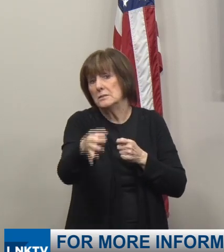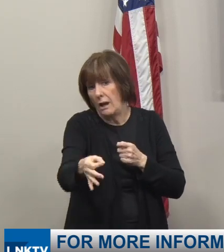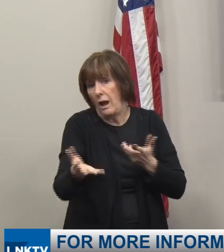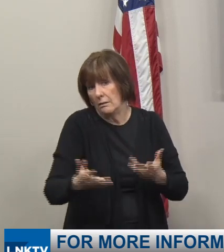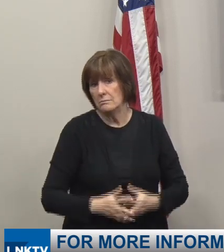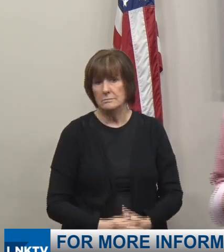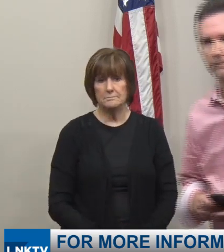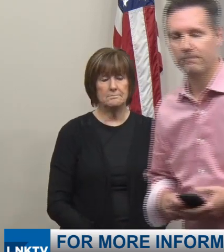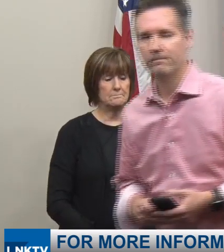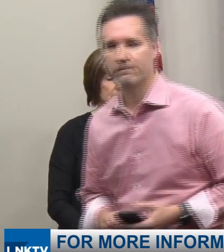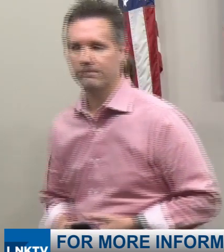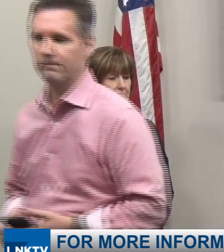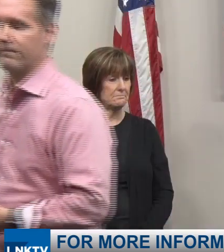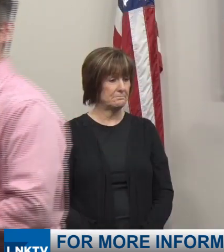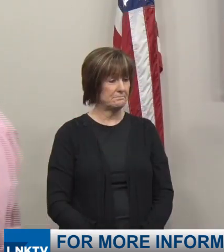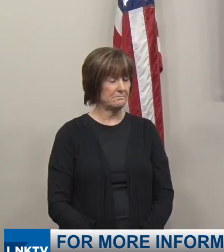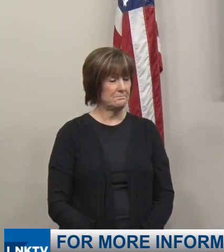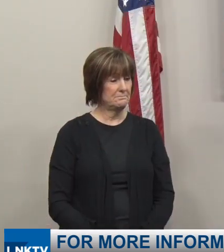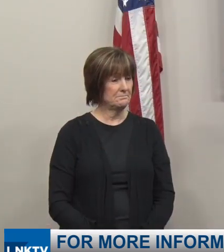well.